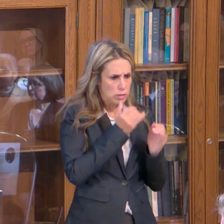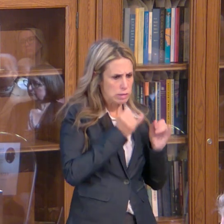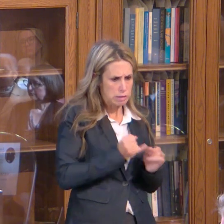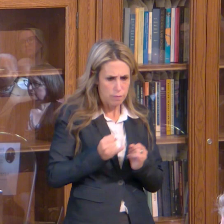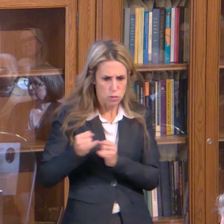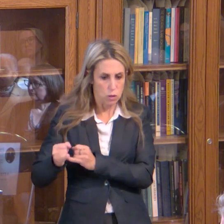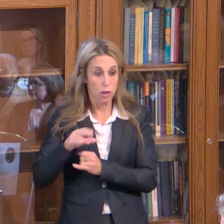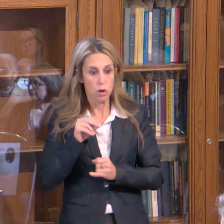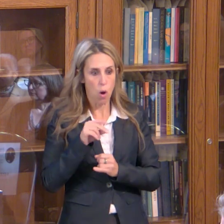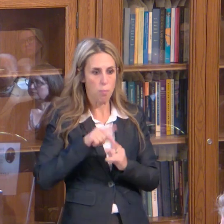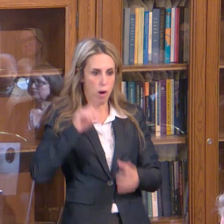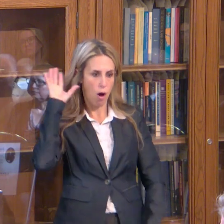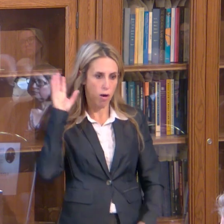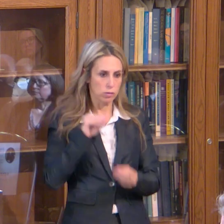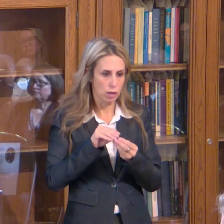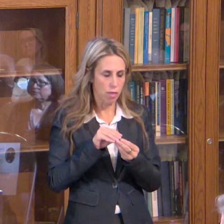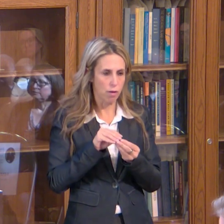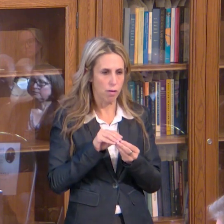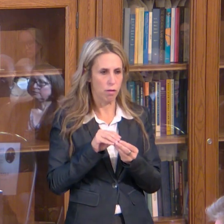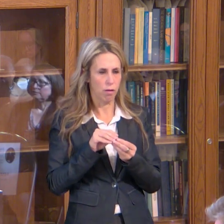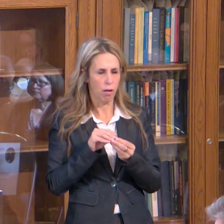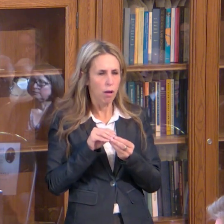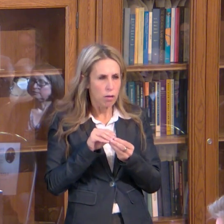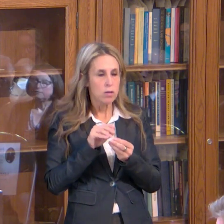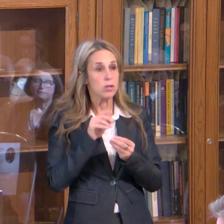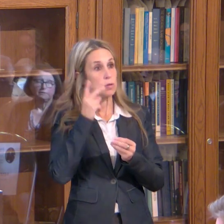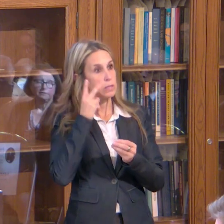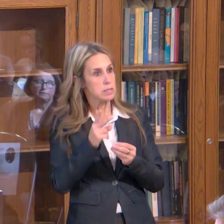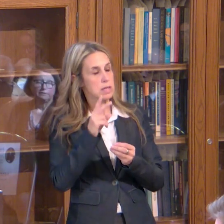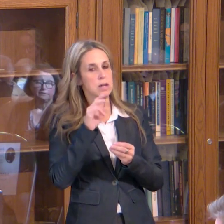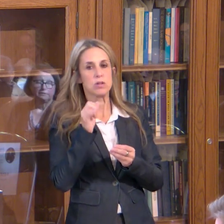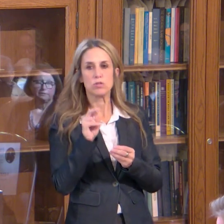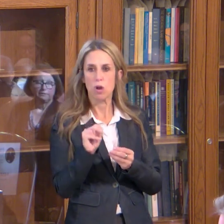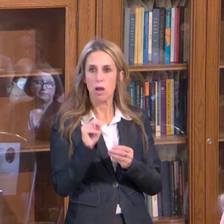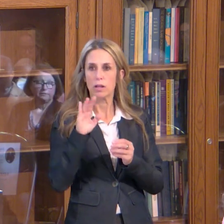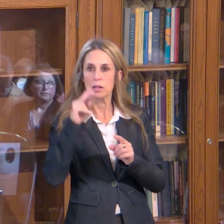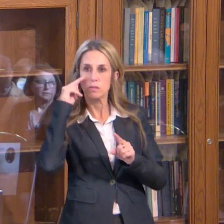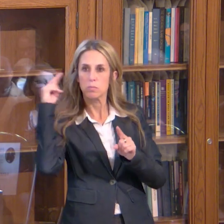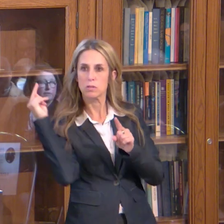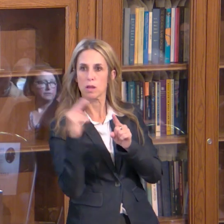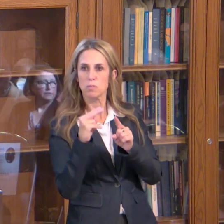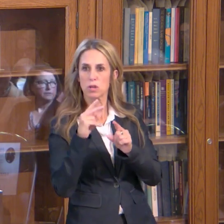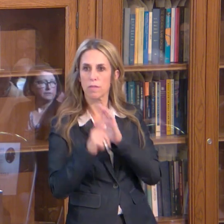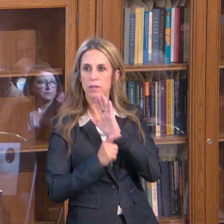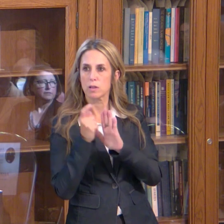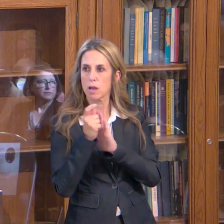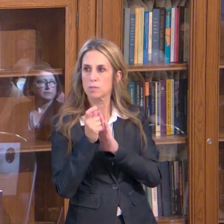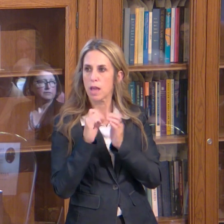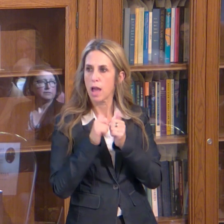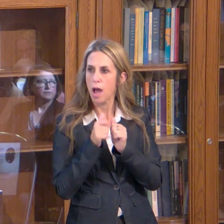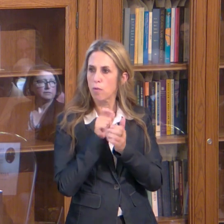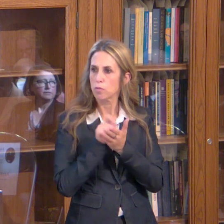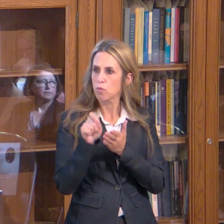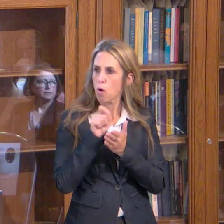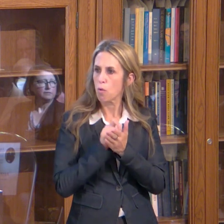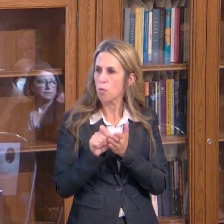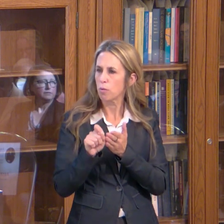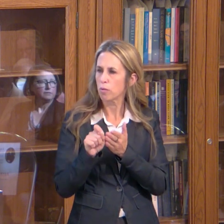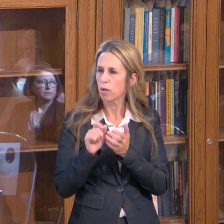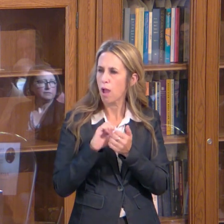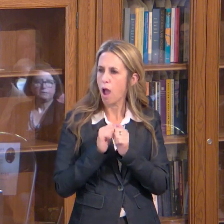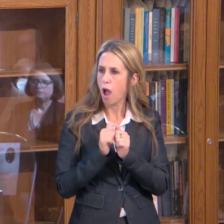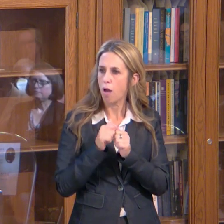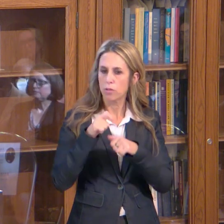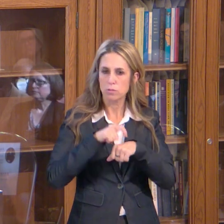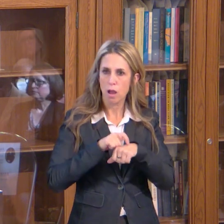years we can see John hope Franklin's perception of the times in which he wrote and how the times gave meaning